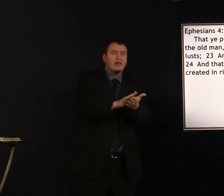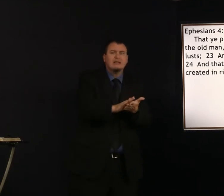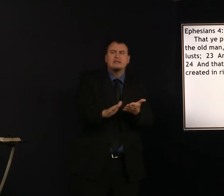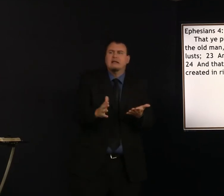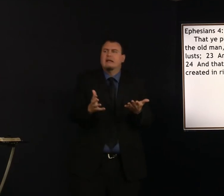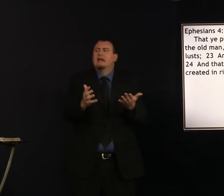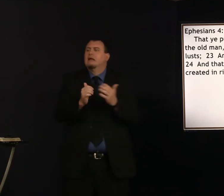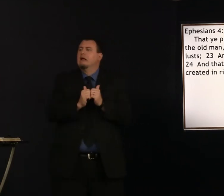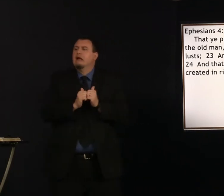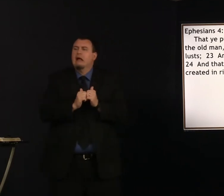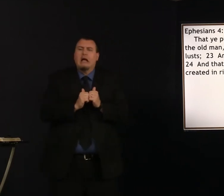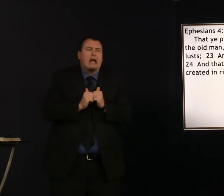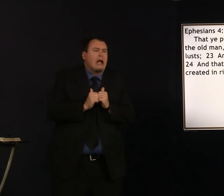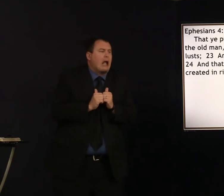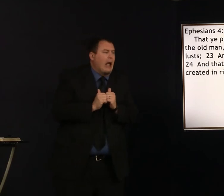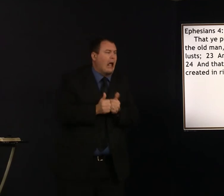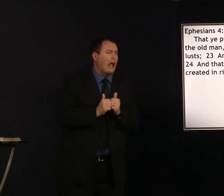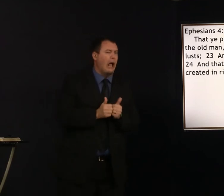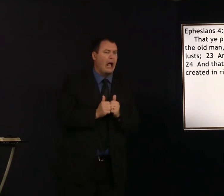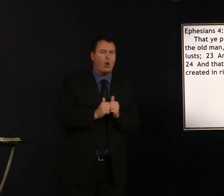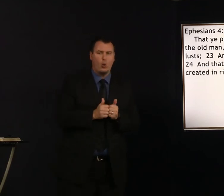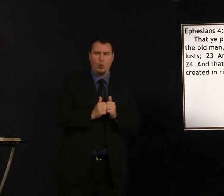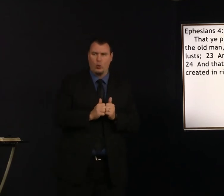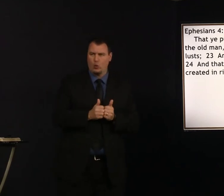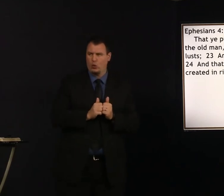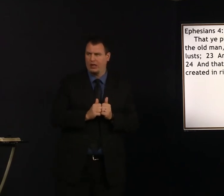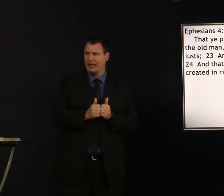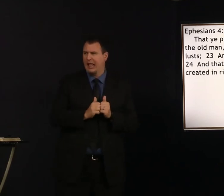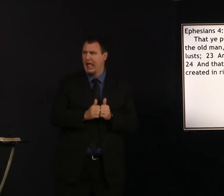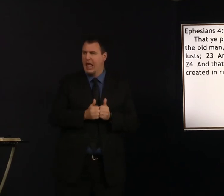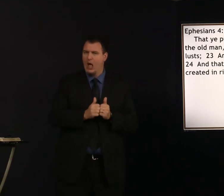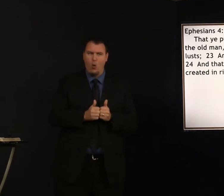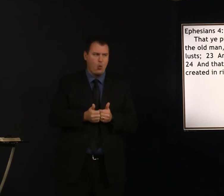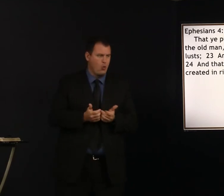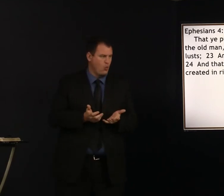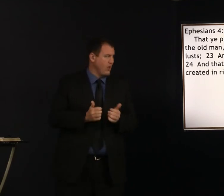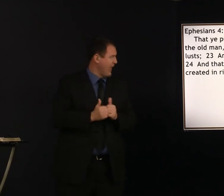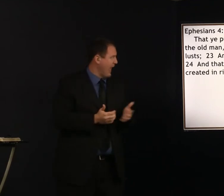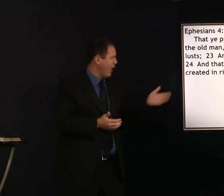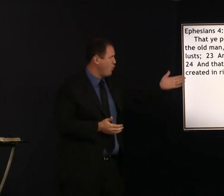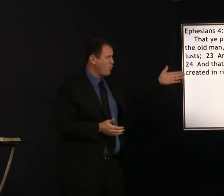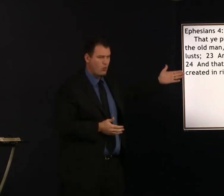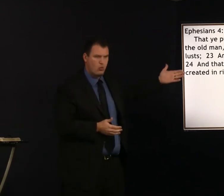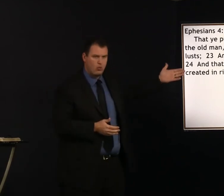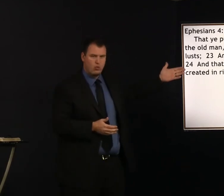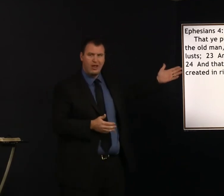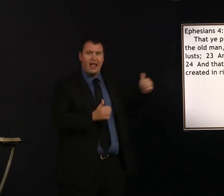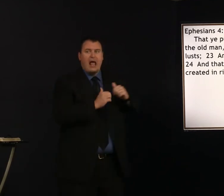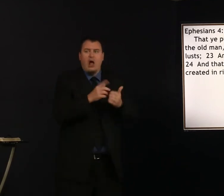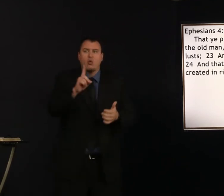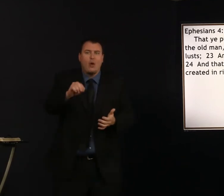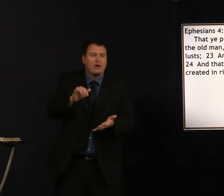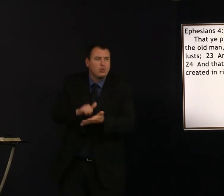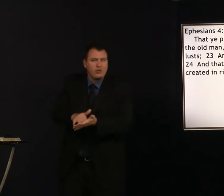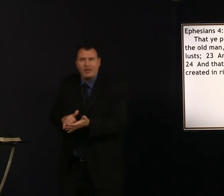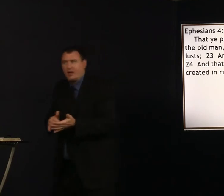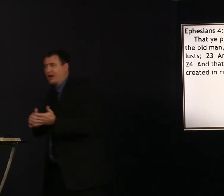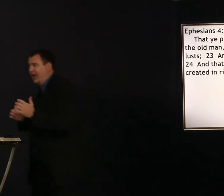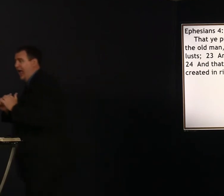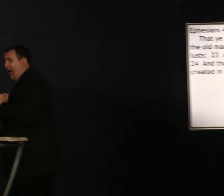righteousness and true holiness. How do we do this? How do we do this?